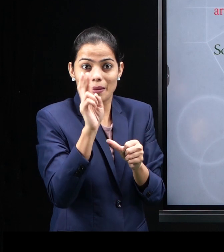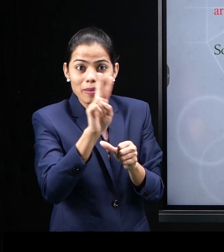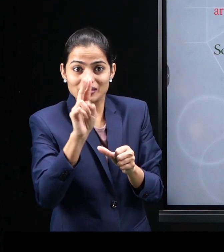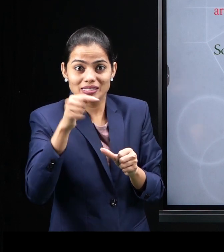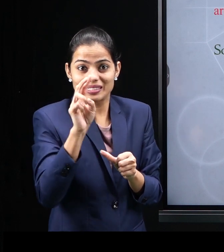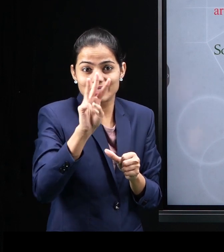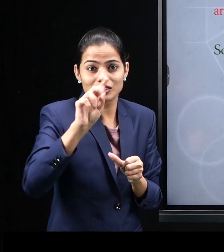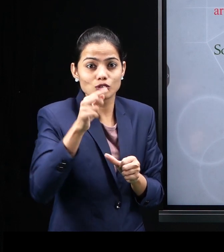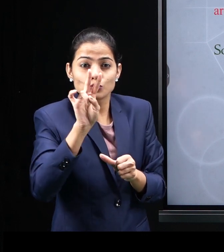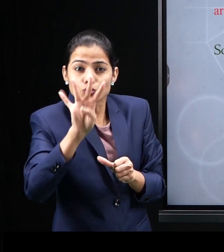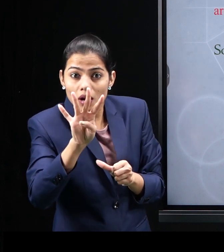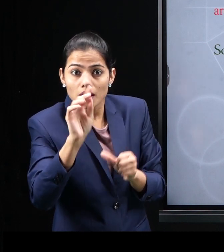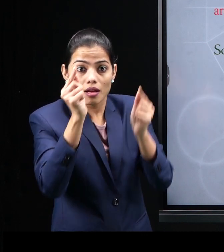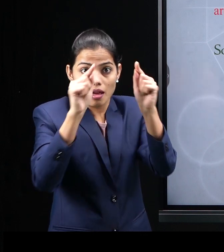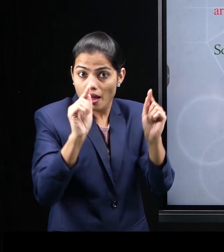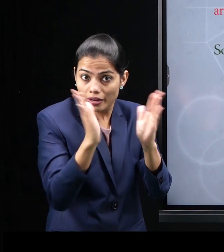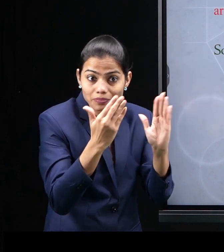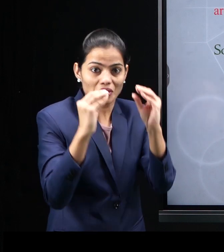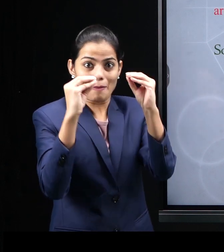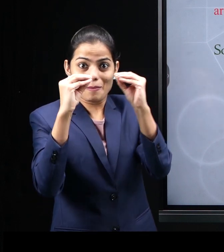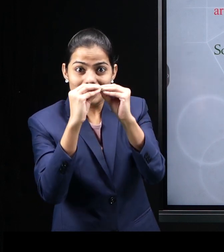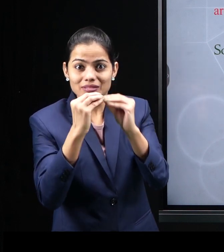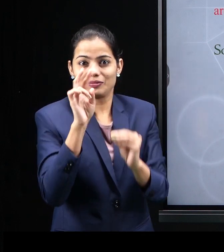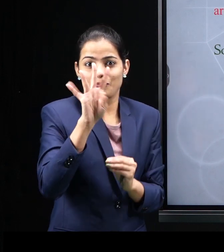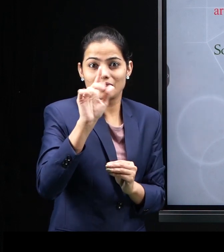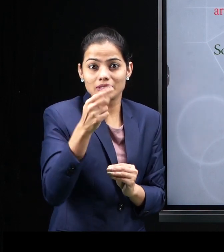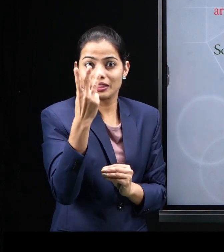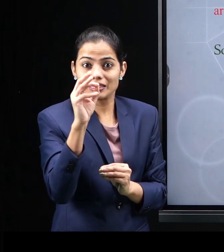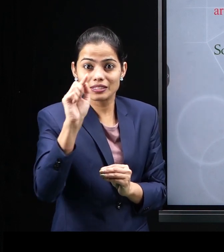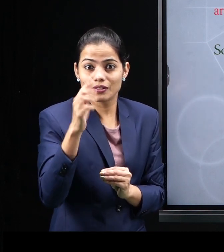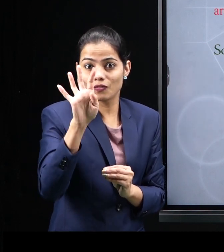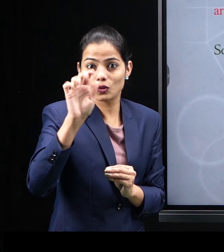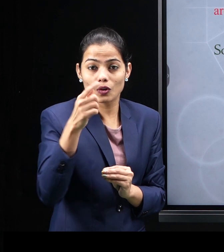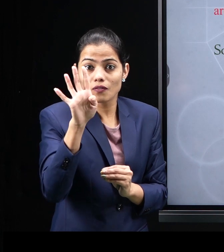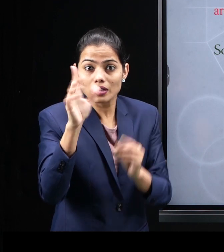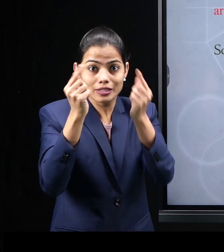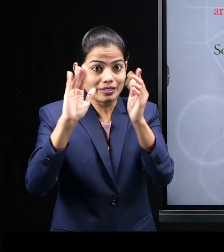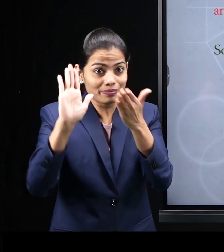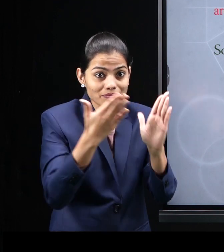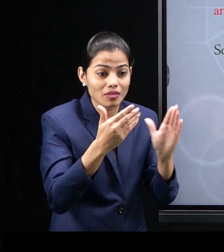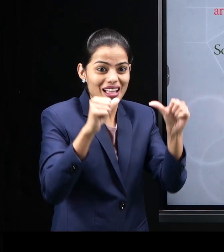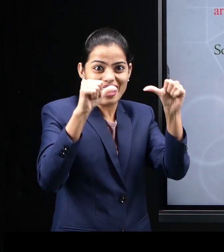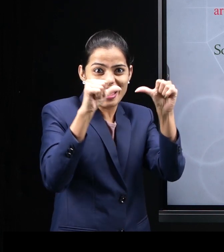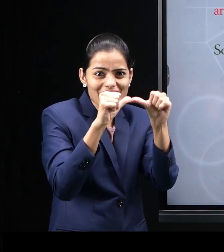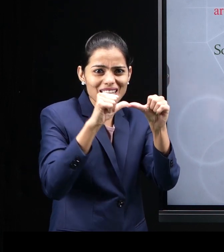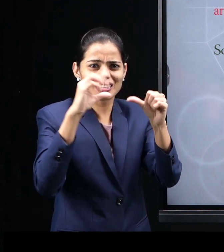to 20, 22, 23, 24. B is equal to 25, 30,